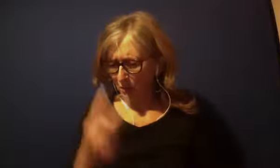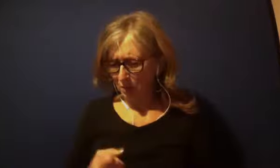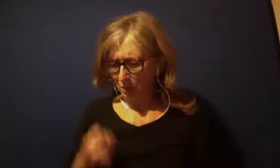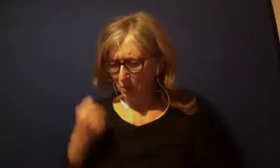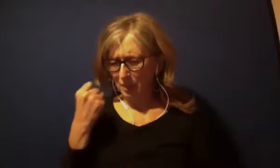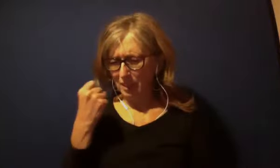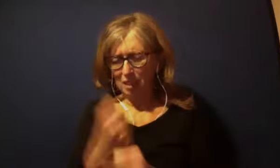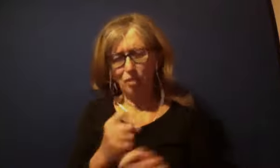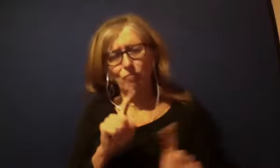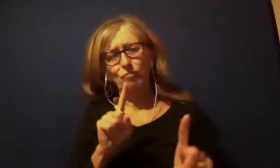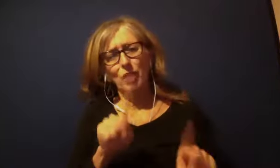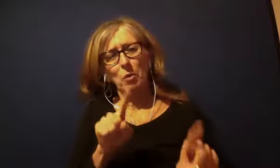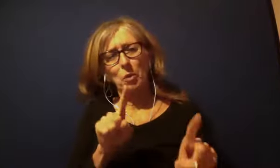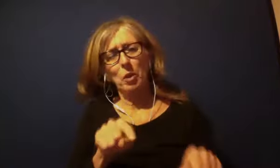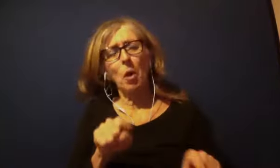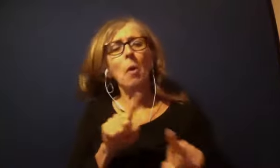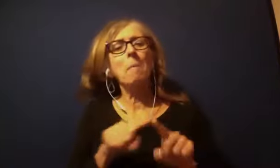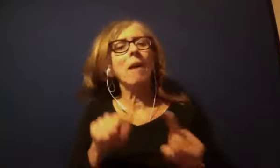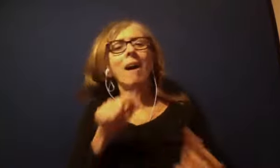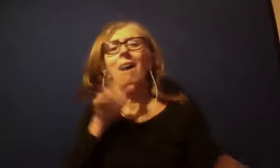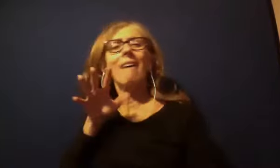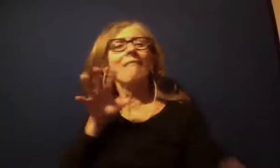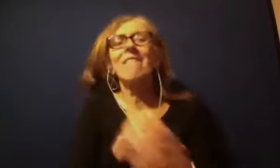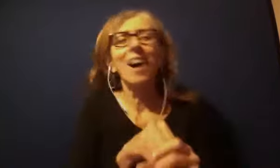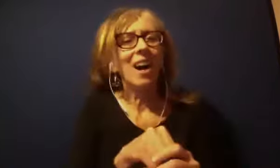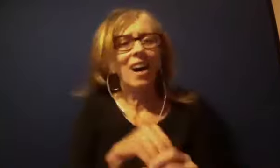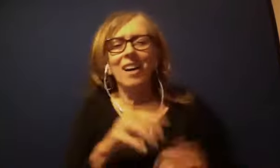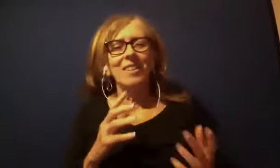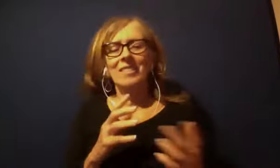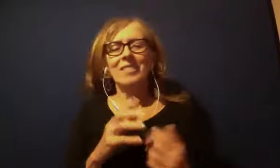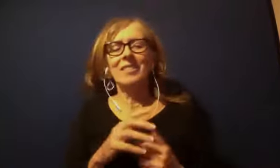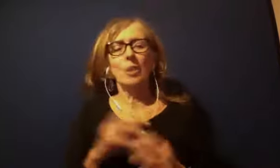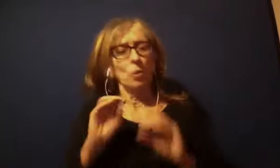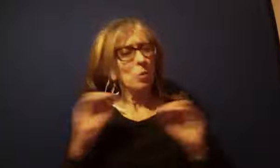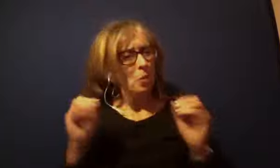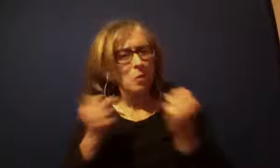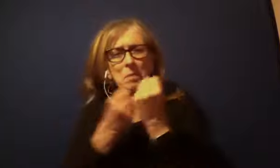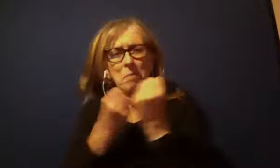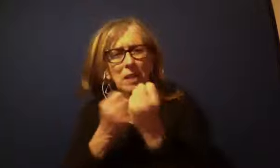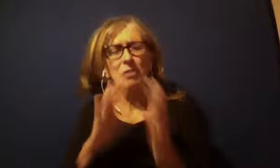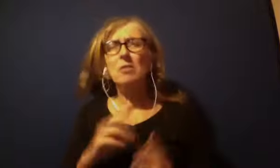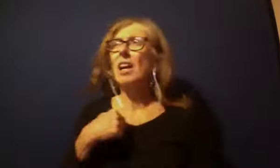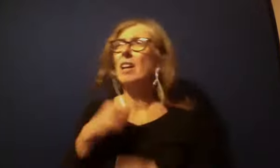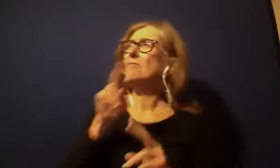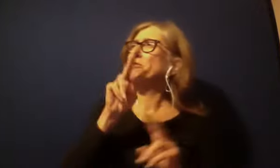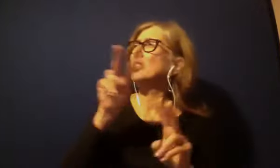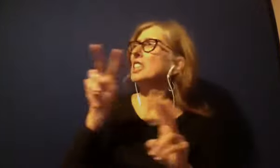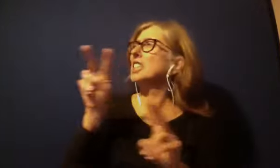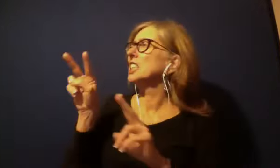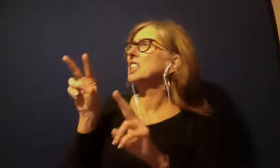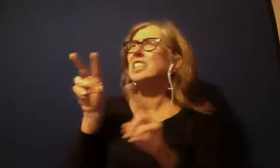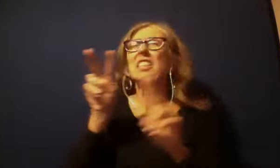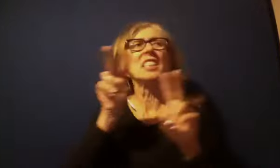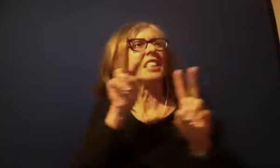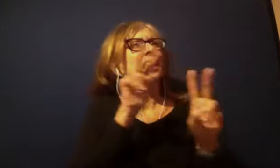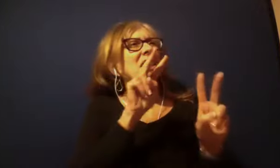years in the rooms, and without sponsorship, was looking at the stuff on the walls, and I couldn't really read any of the slogans.